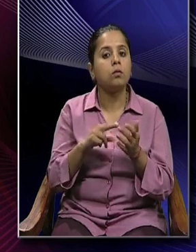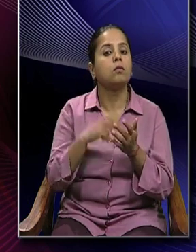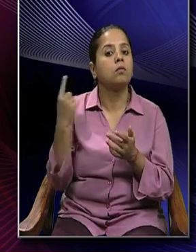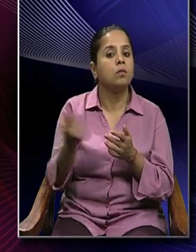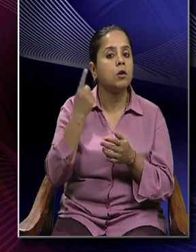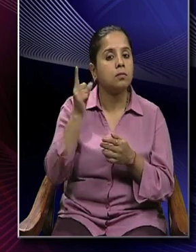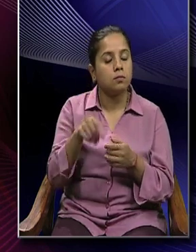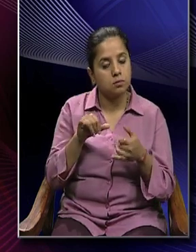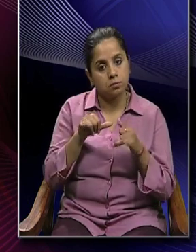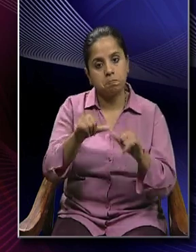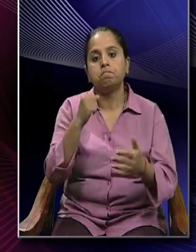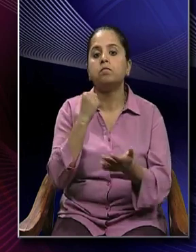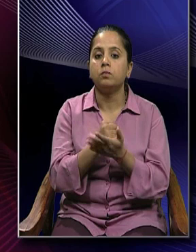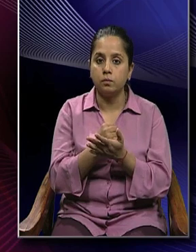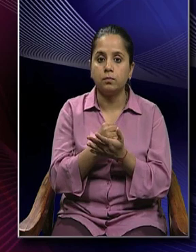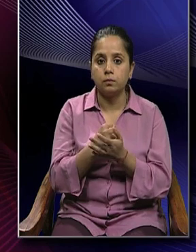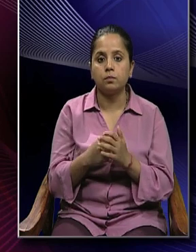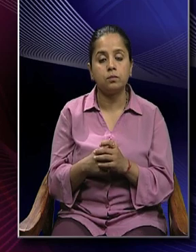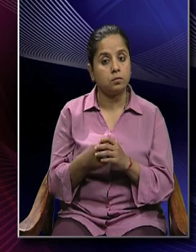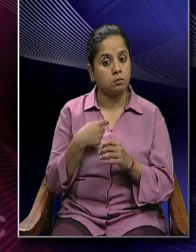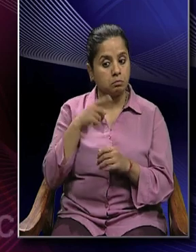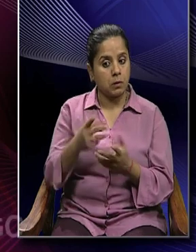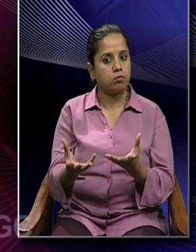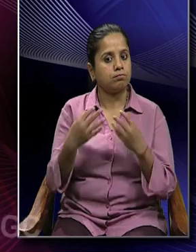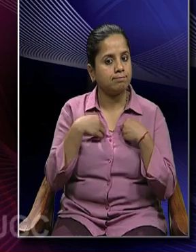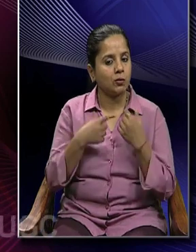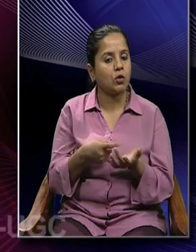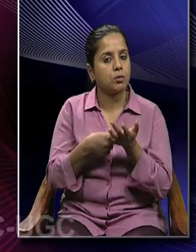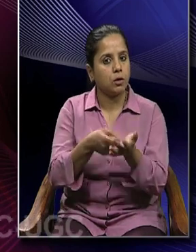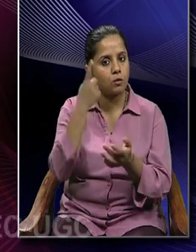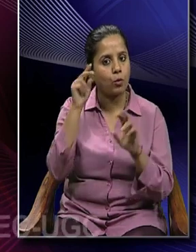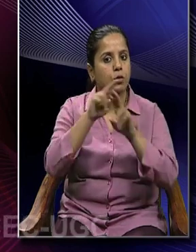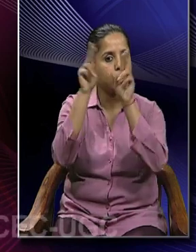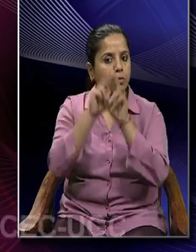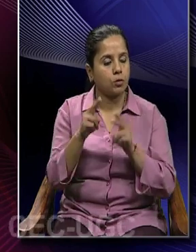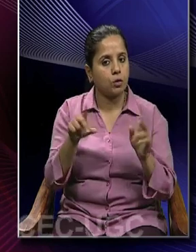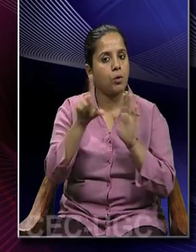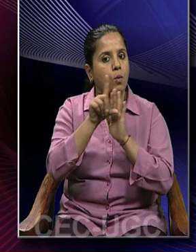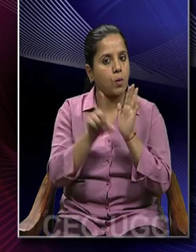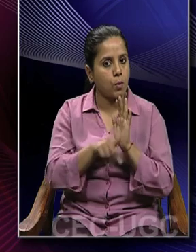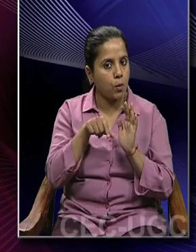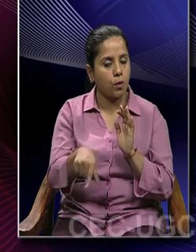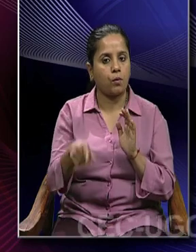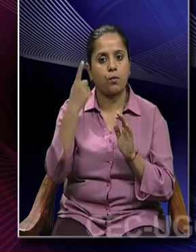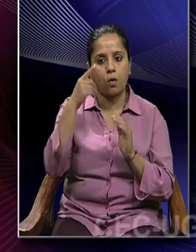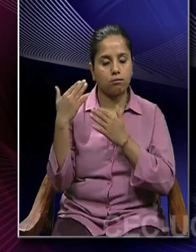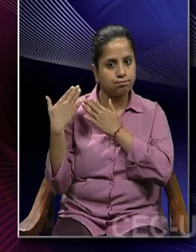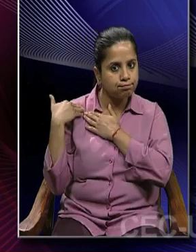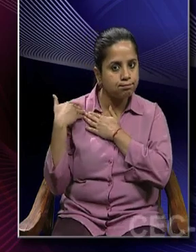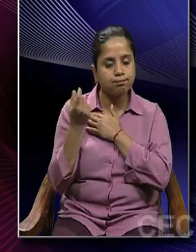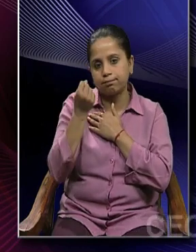maintained, and we have to inculcate respect for the international law and treaty obligations which have